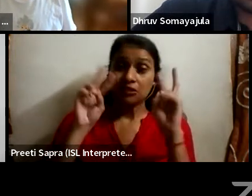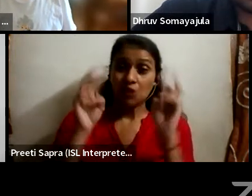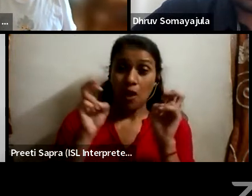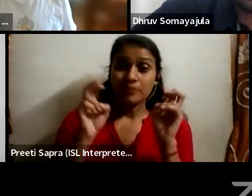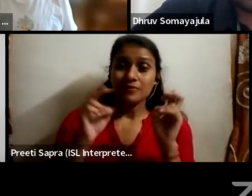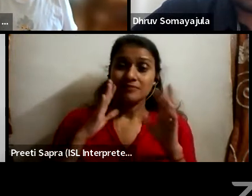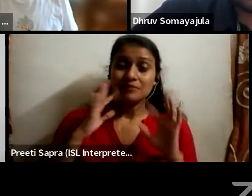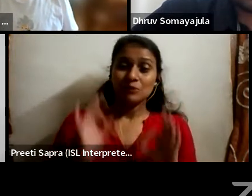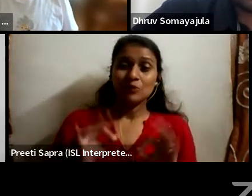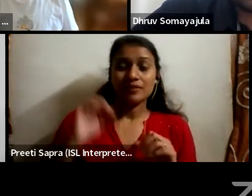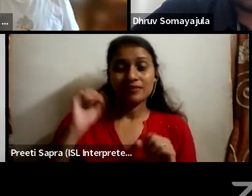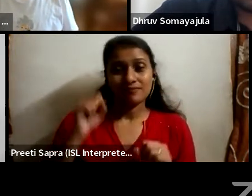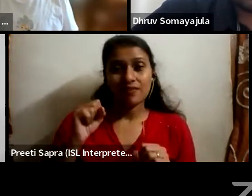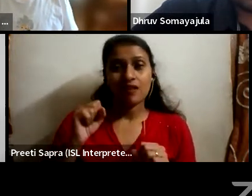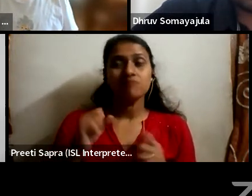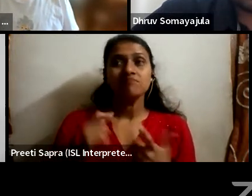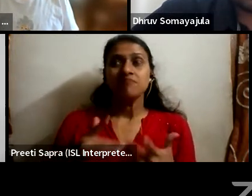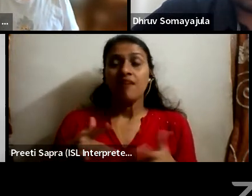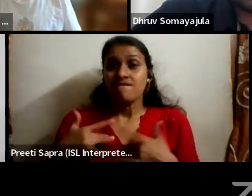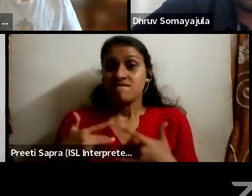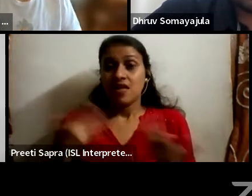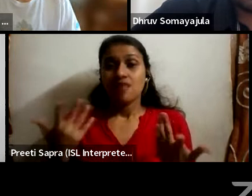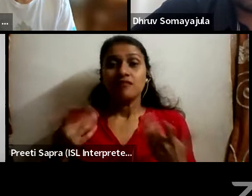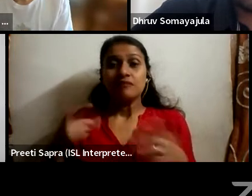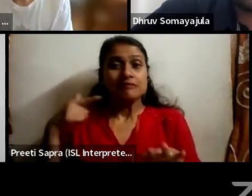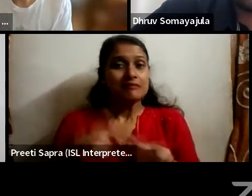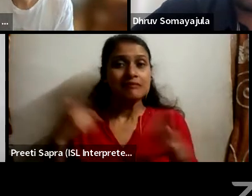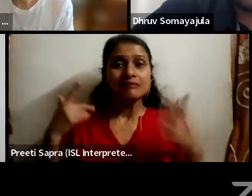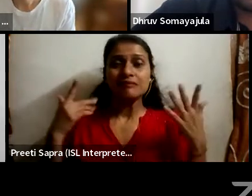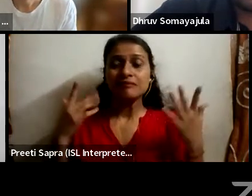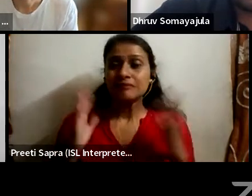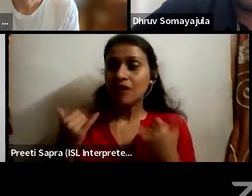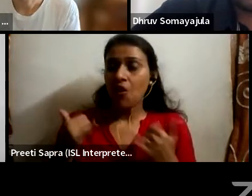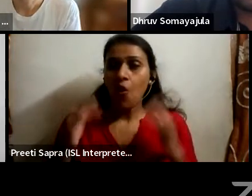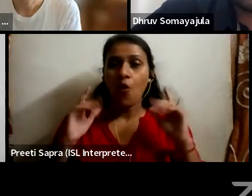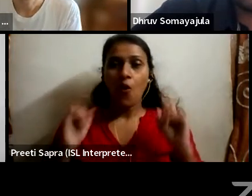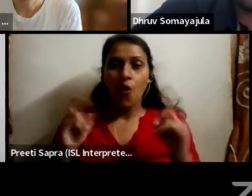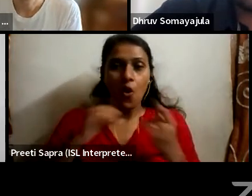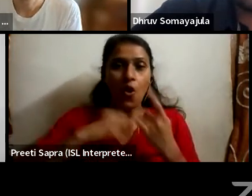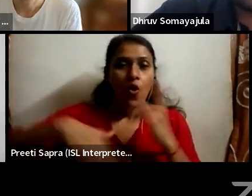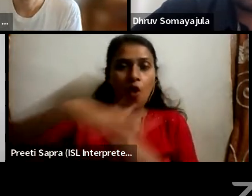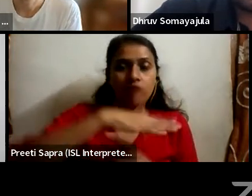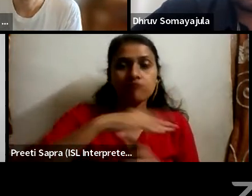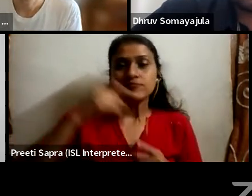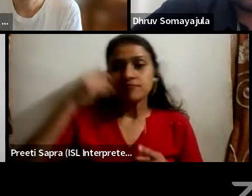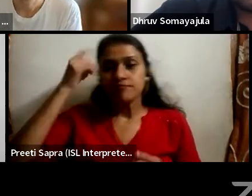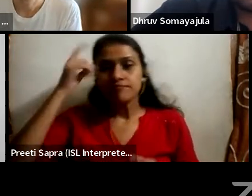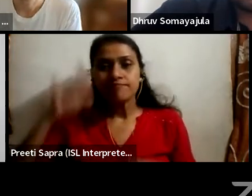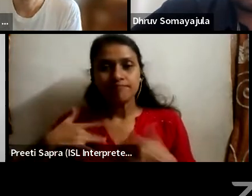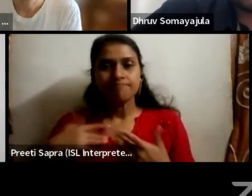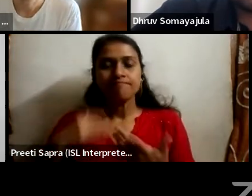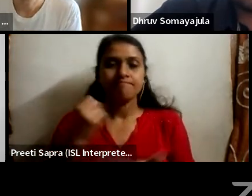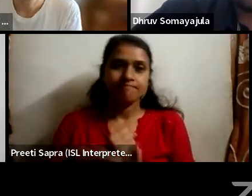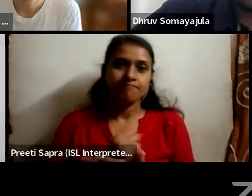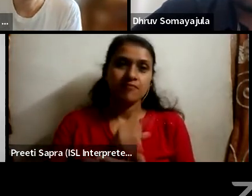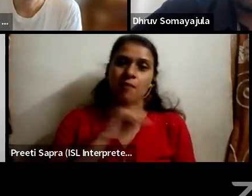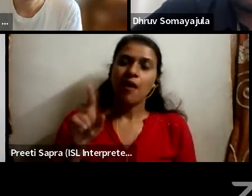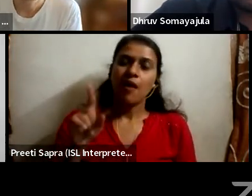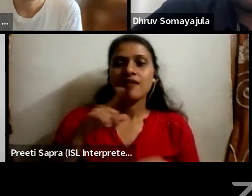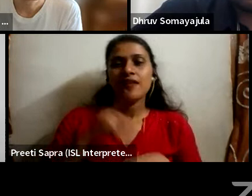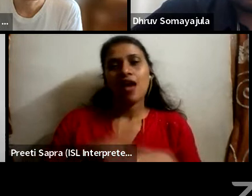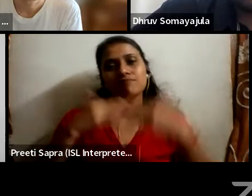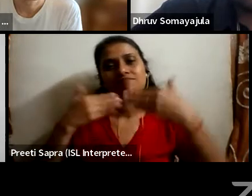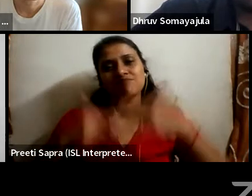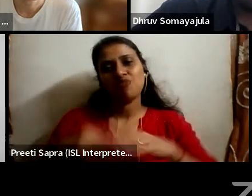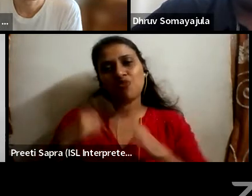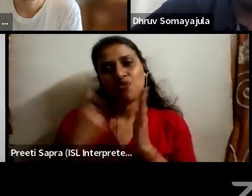it's really thorny and touches every aspect of society as we've realized. But there is only so much time,